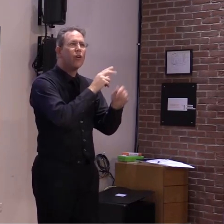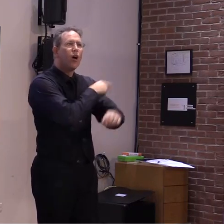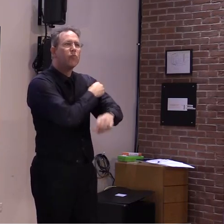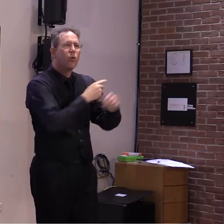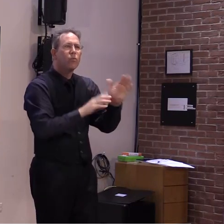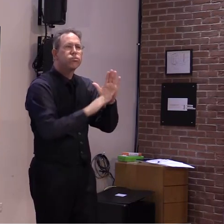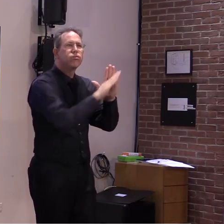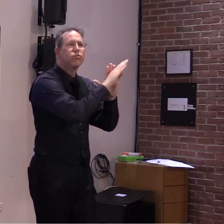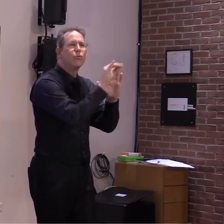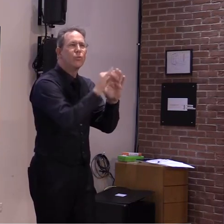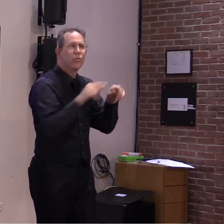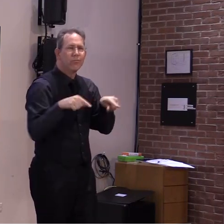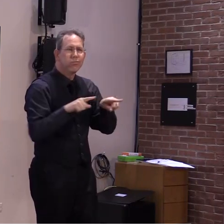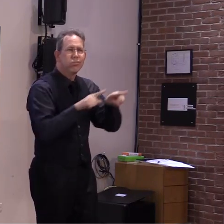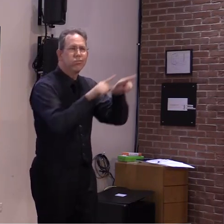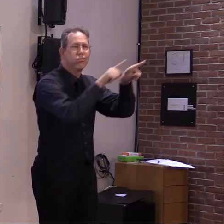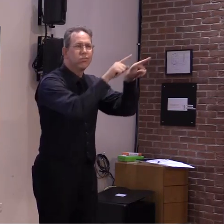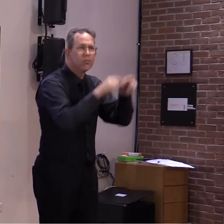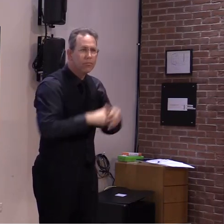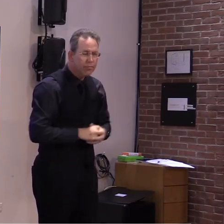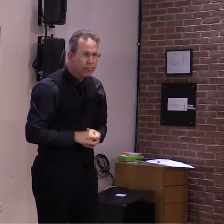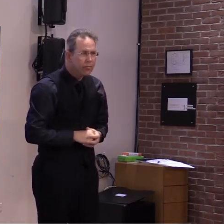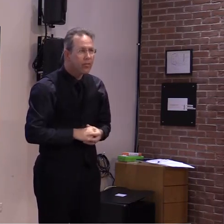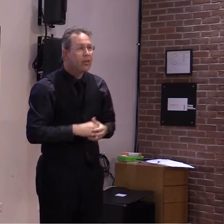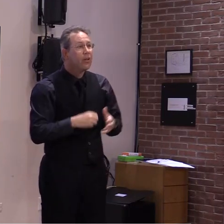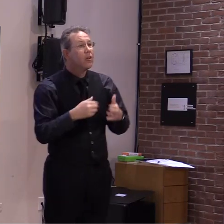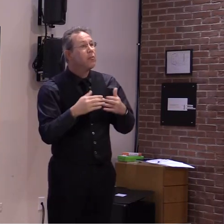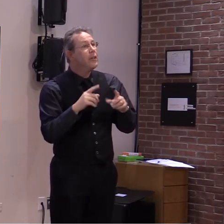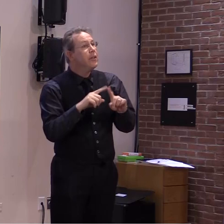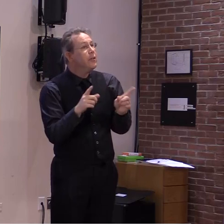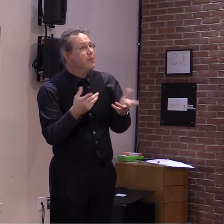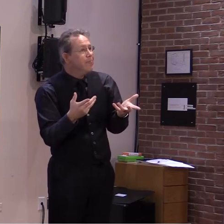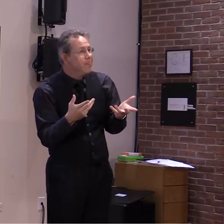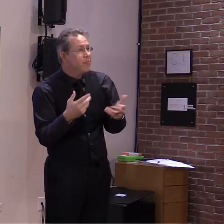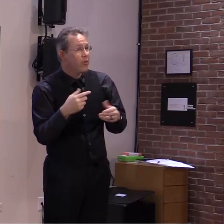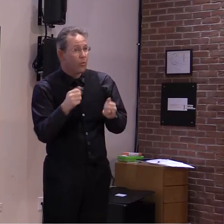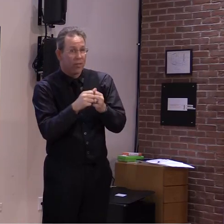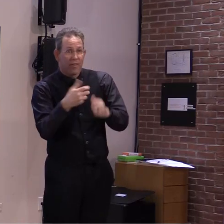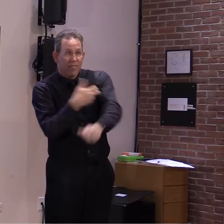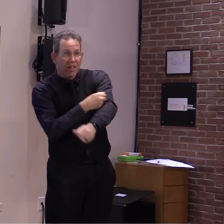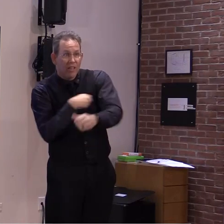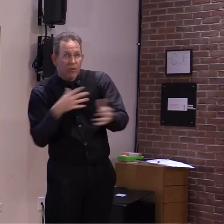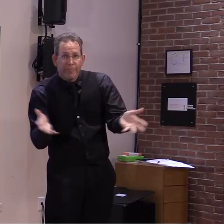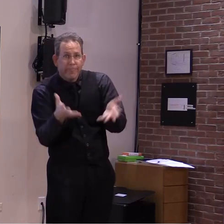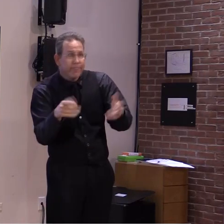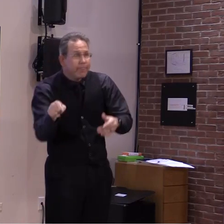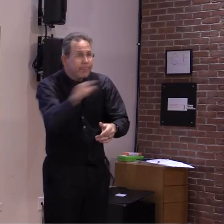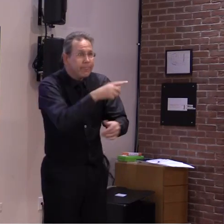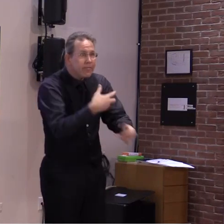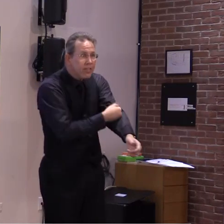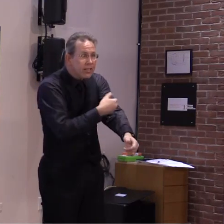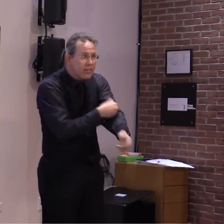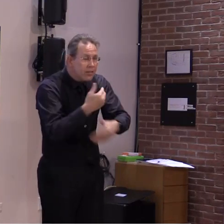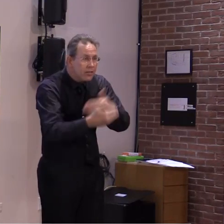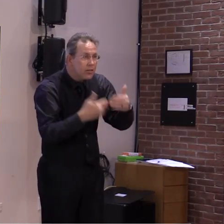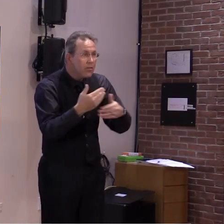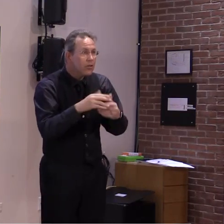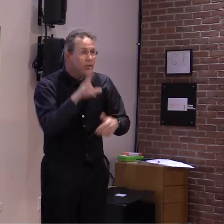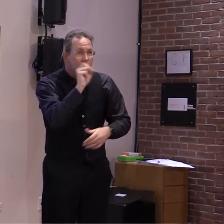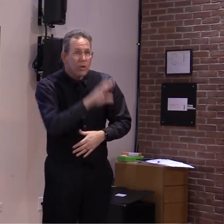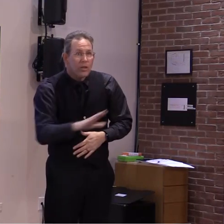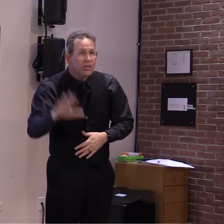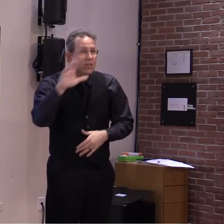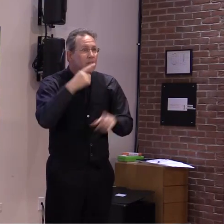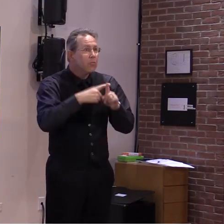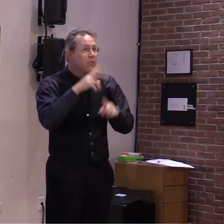deaths. But with much progress being made with the vaccination programs across Vermont and the other